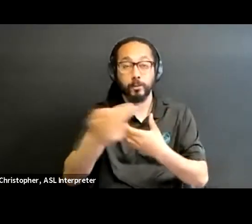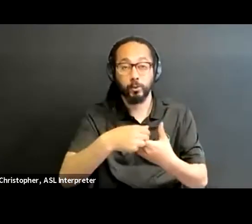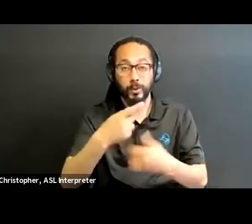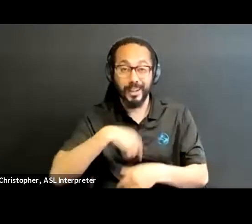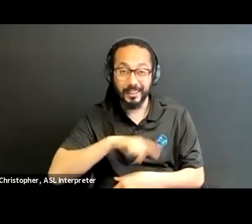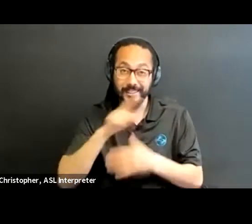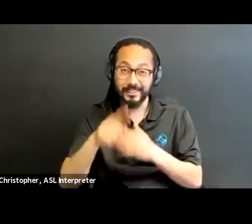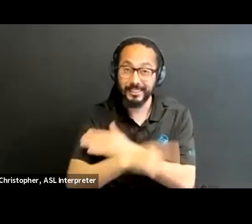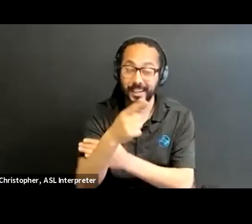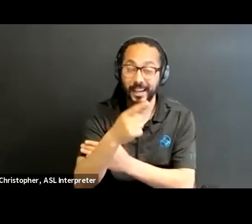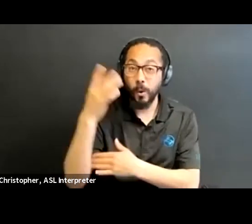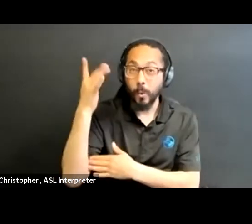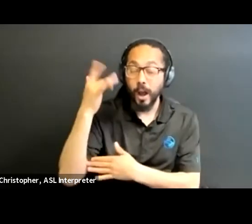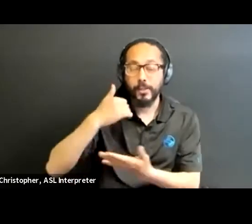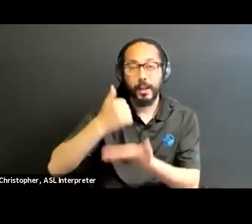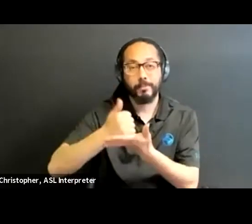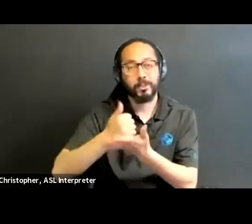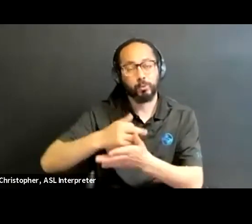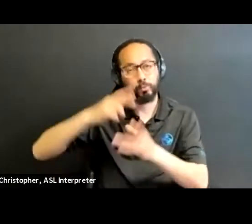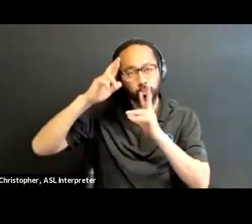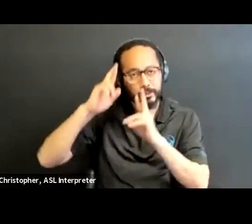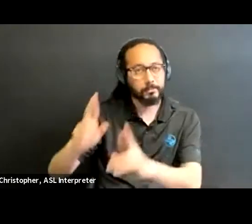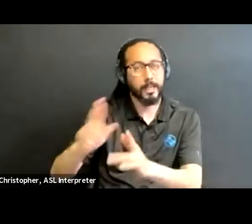and to share that with all of you.